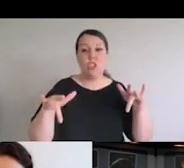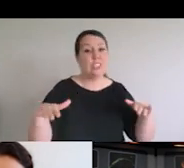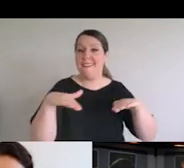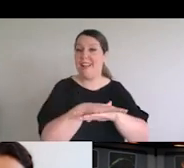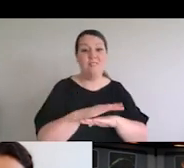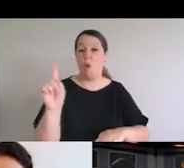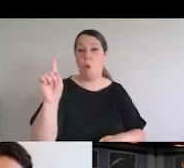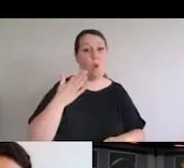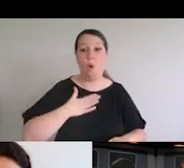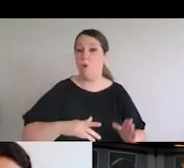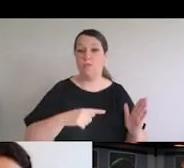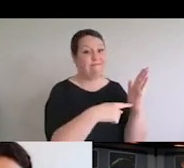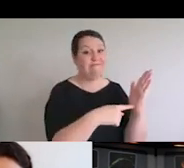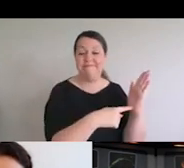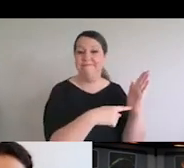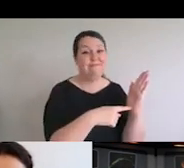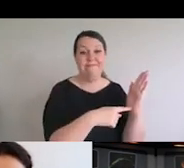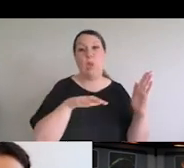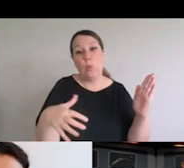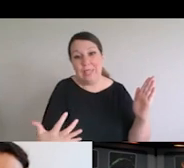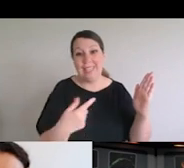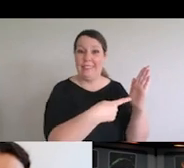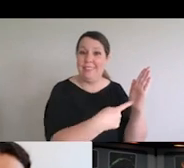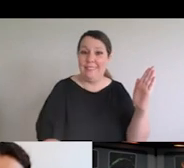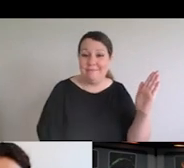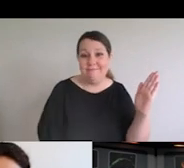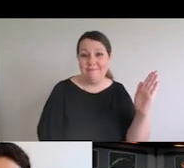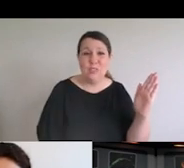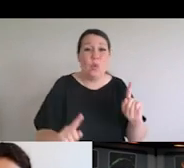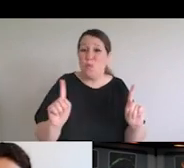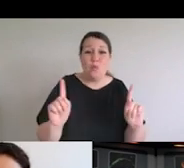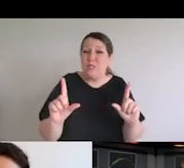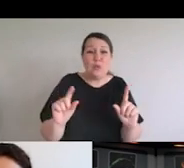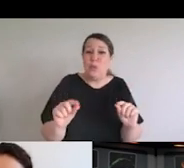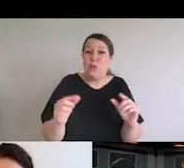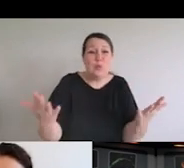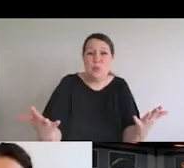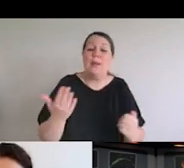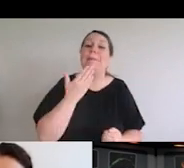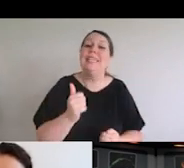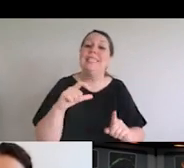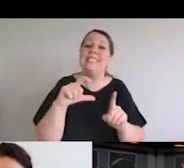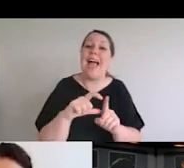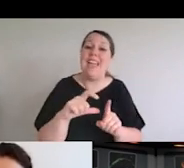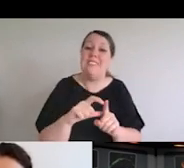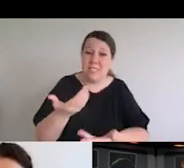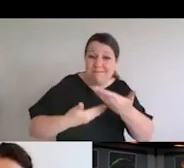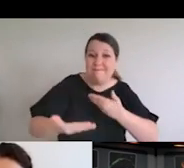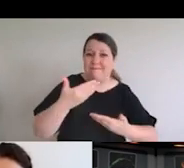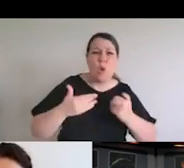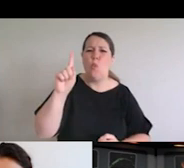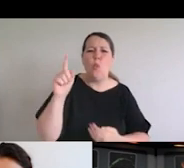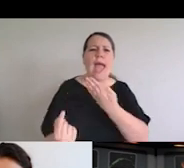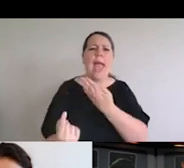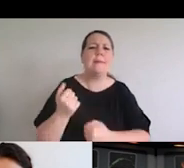do? What can we do? Can you share, David, some of the tactics that you use